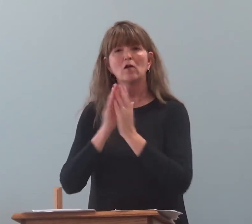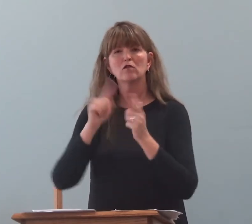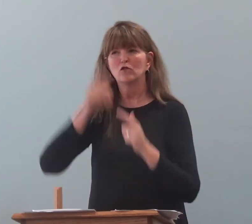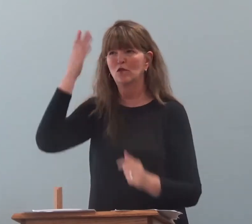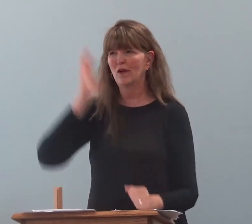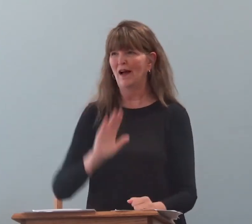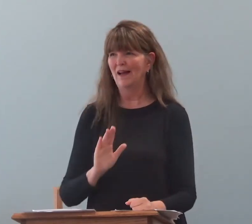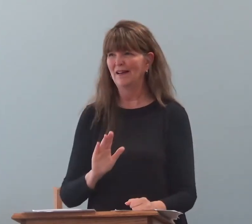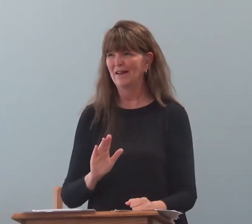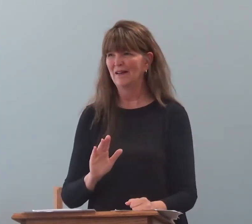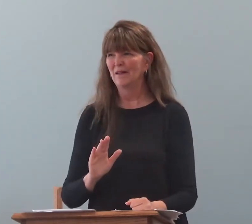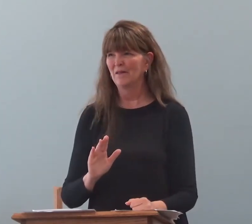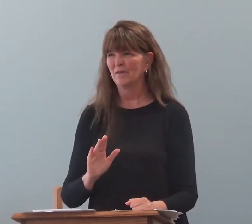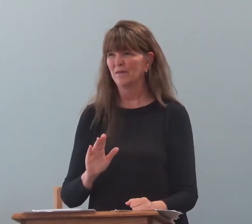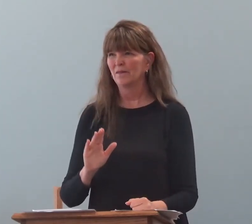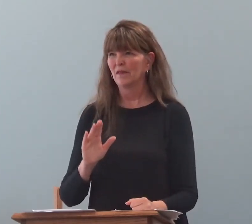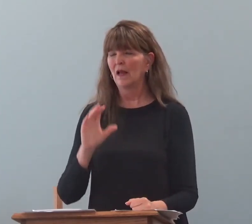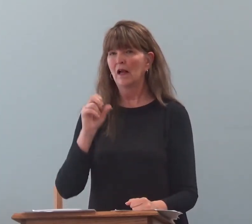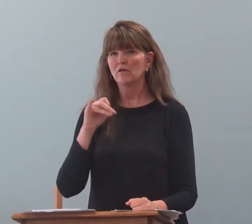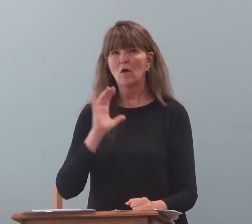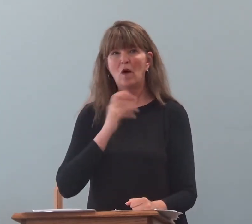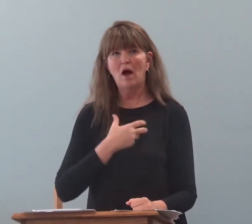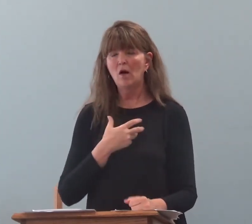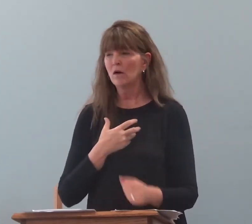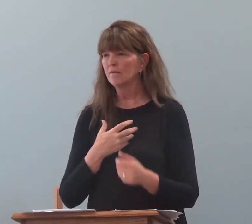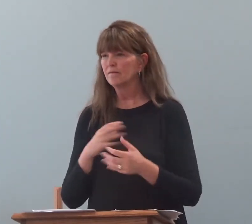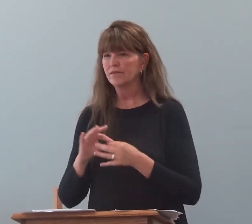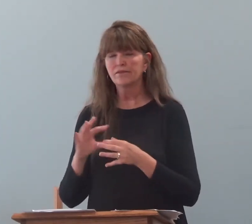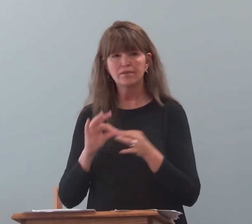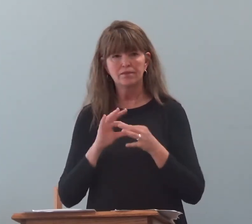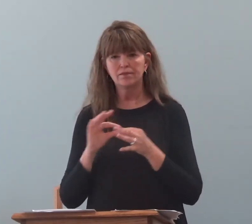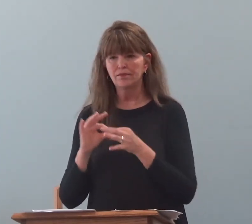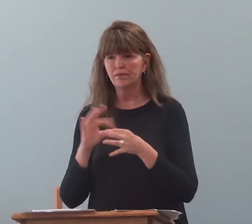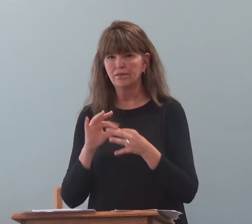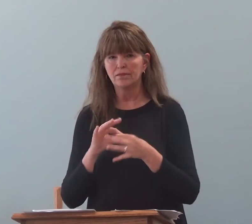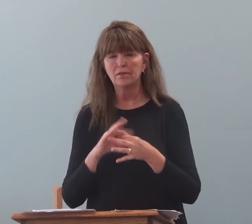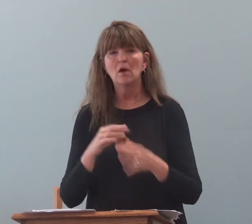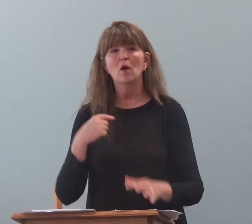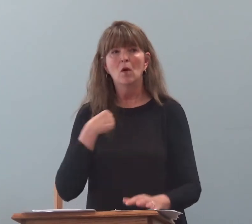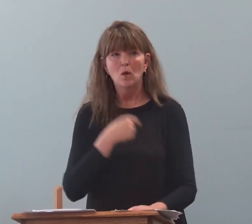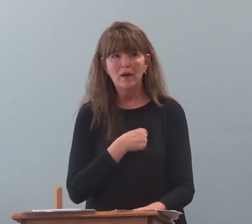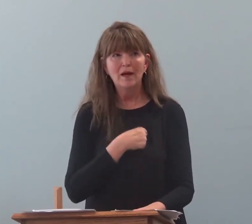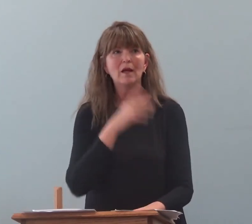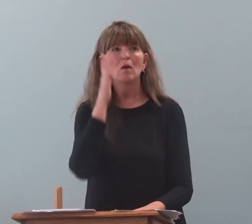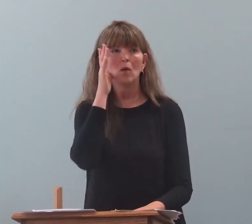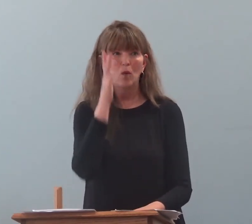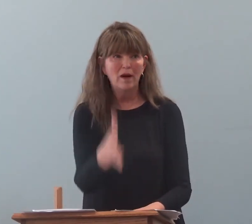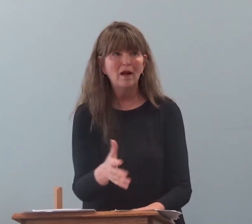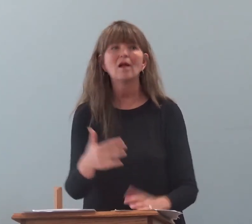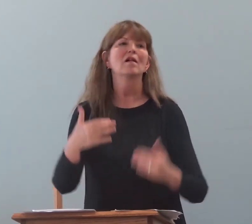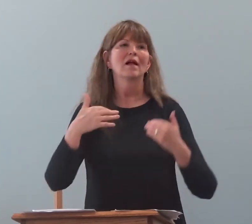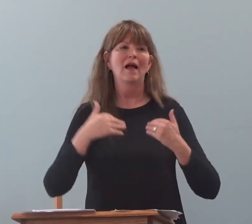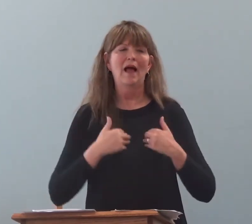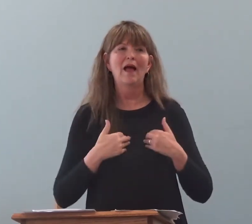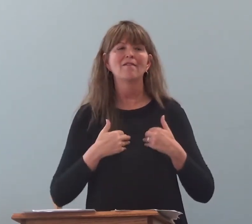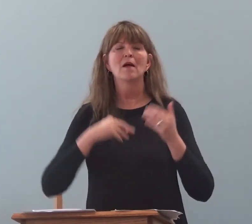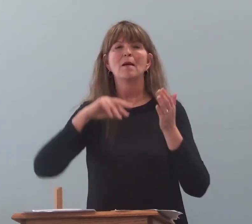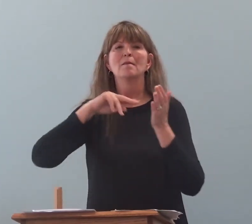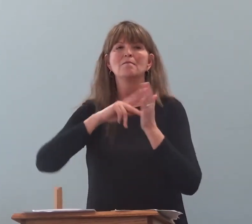of praise were his prayers to God. And our comments and through our talk, we have to